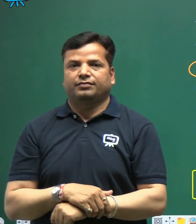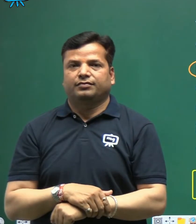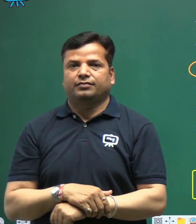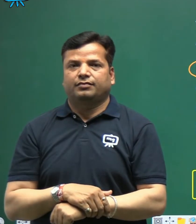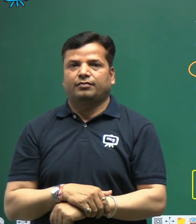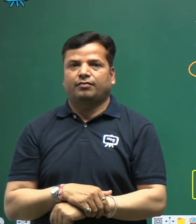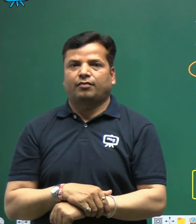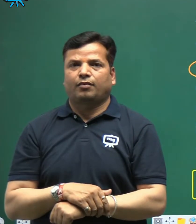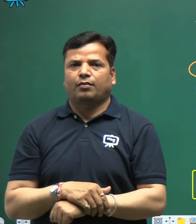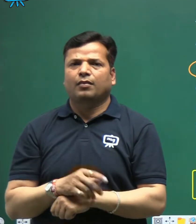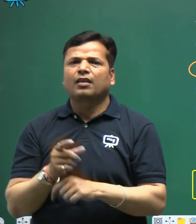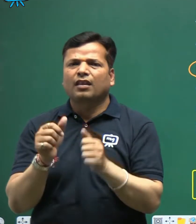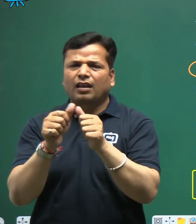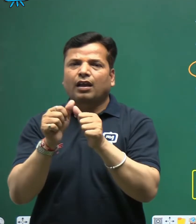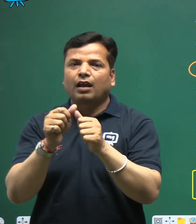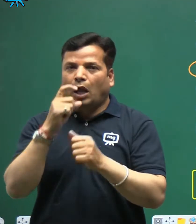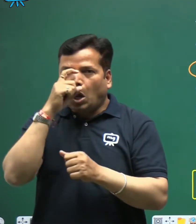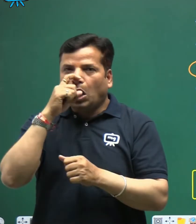A ruby stone